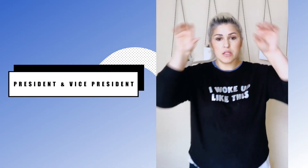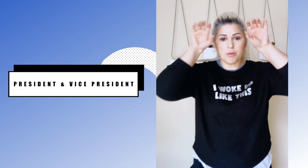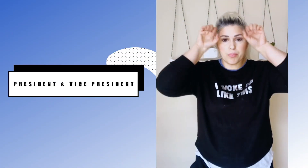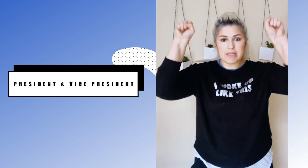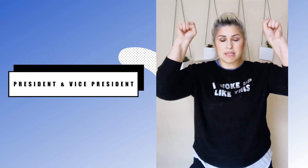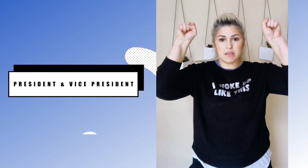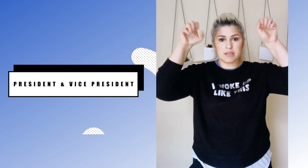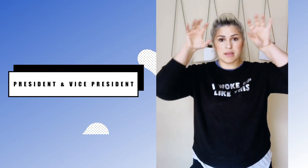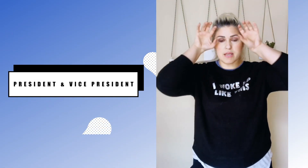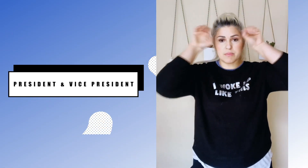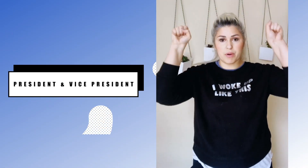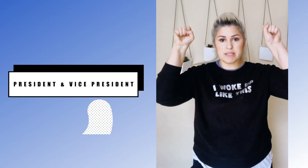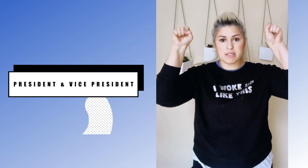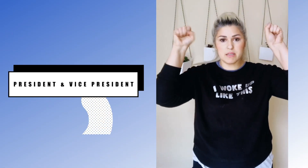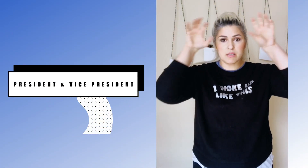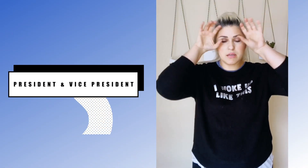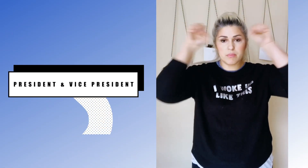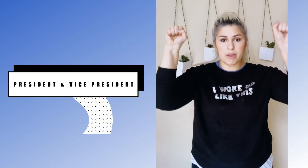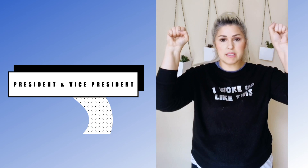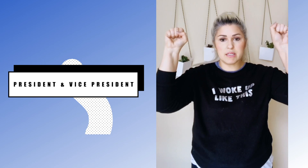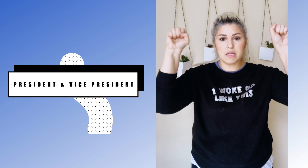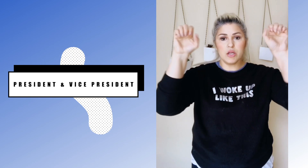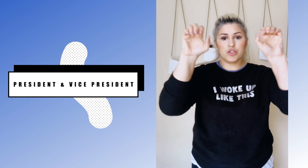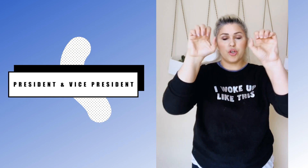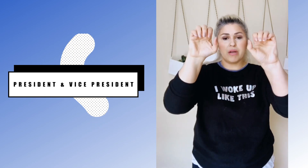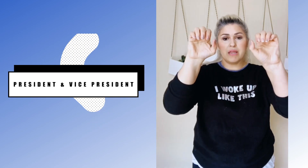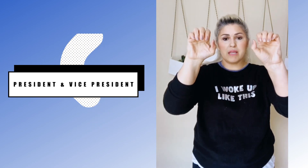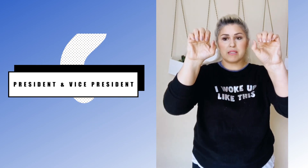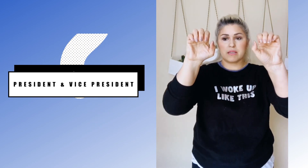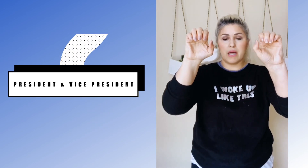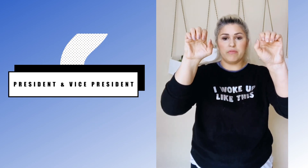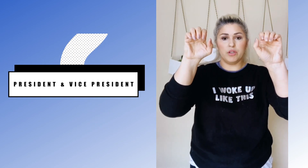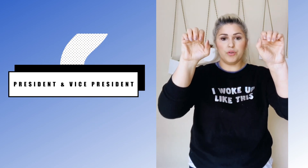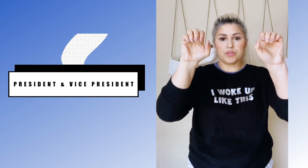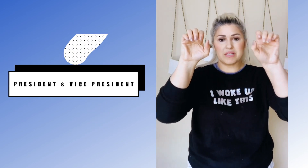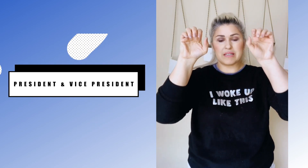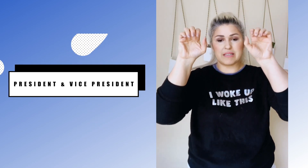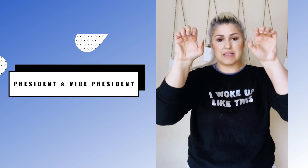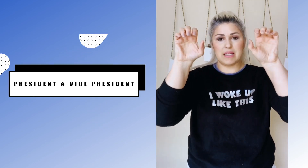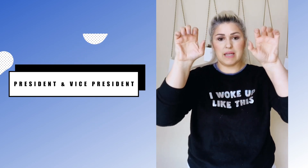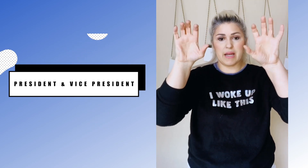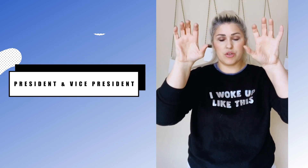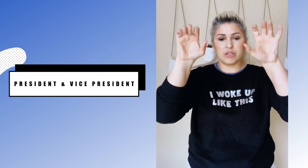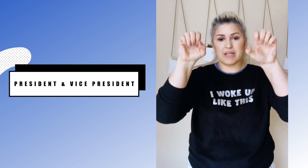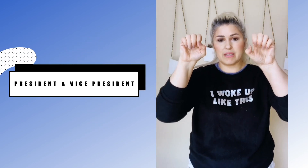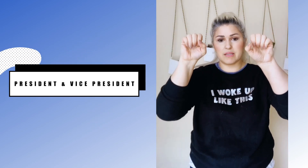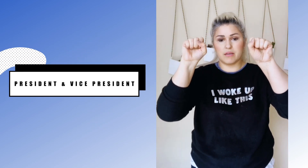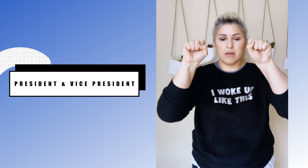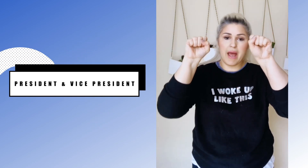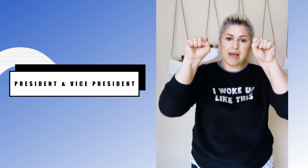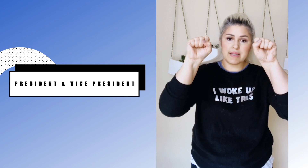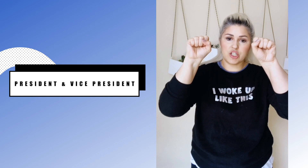President. So president looks like this, president. So you're in this kind of loose C hand. So it's like